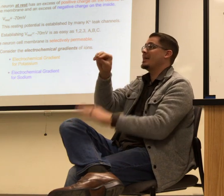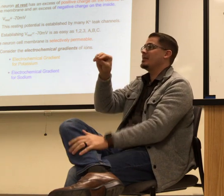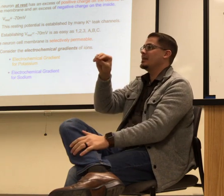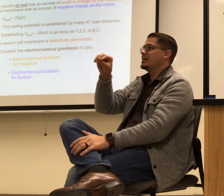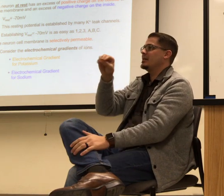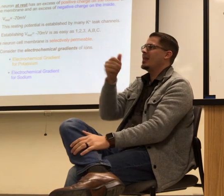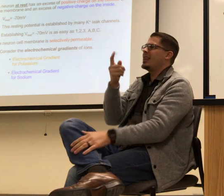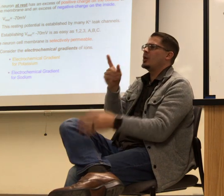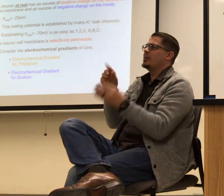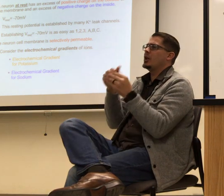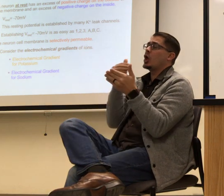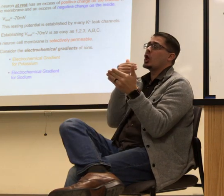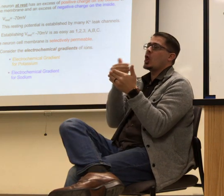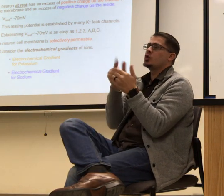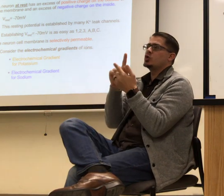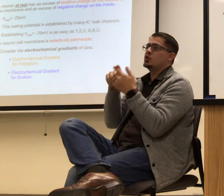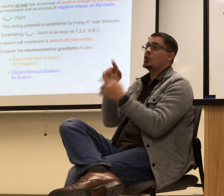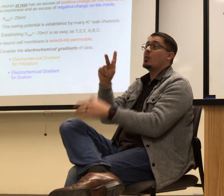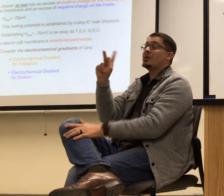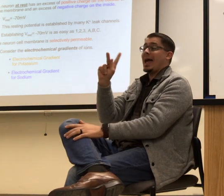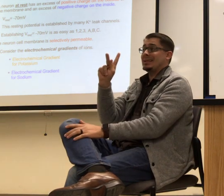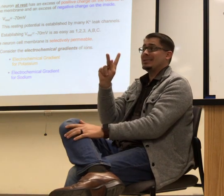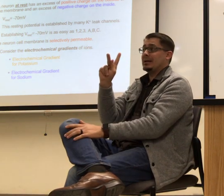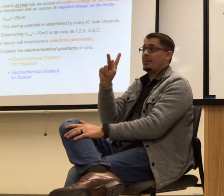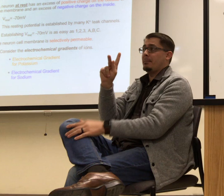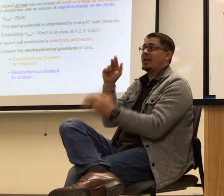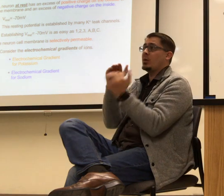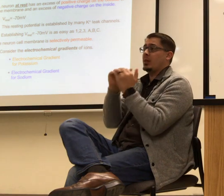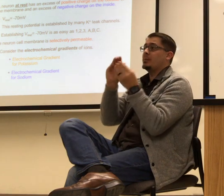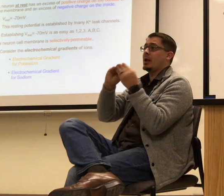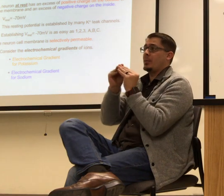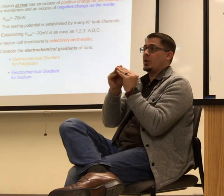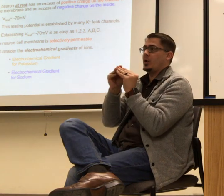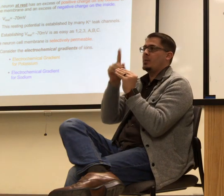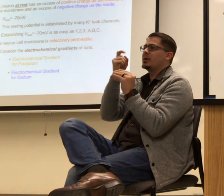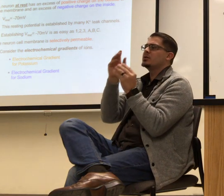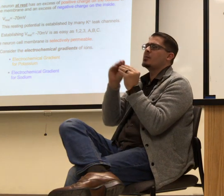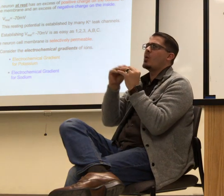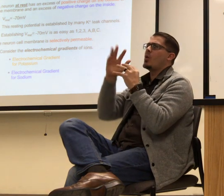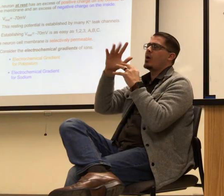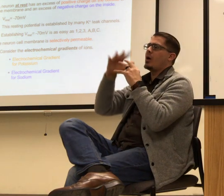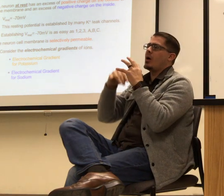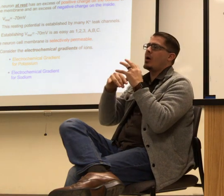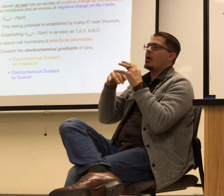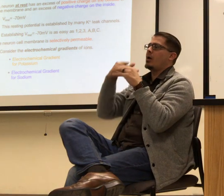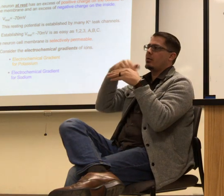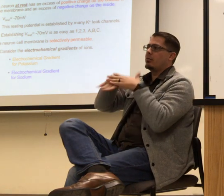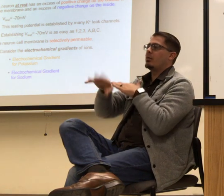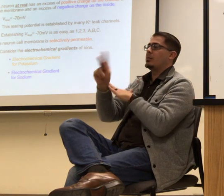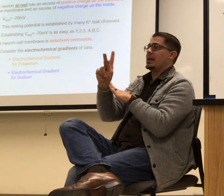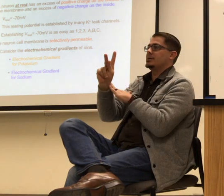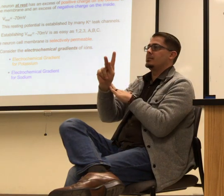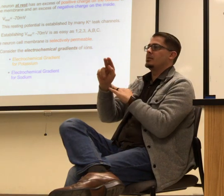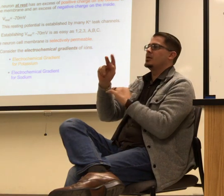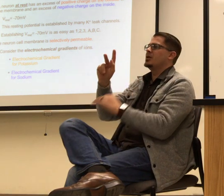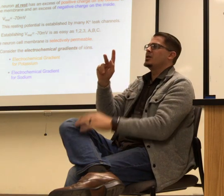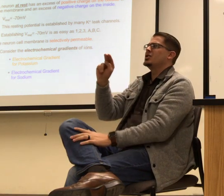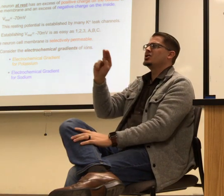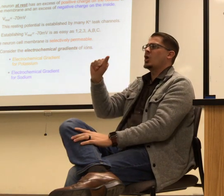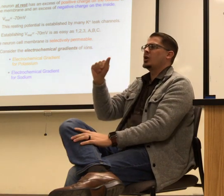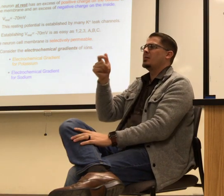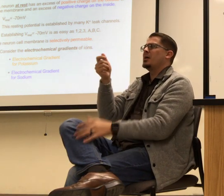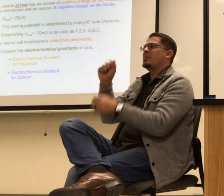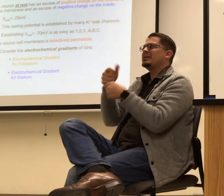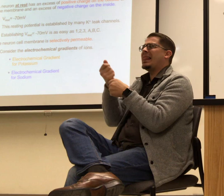is much closer to the potassium equilibrium because it's more permeable to it. The sodium leak just makes it a little